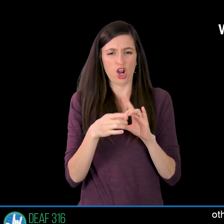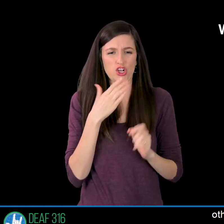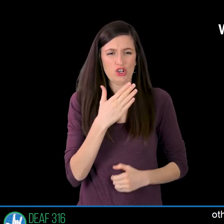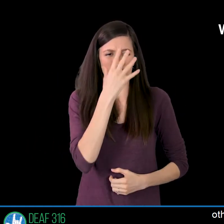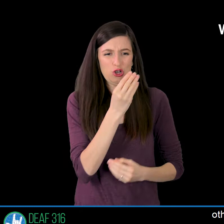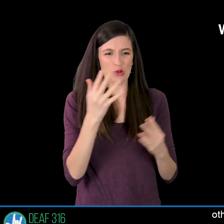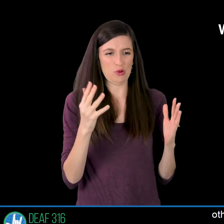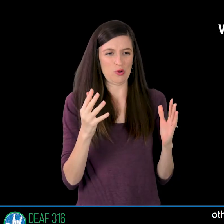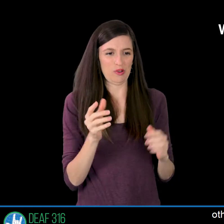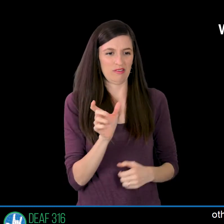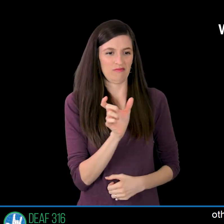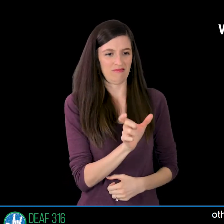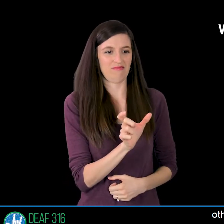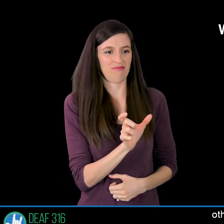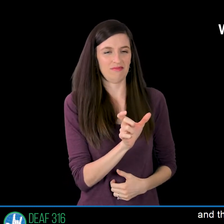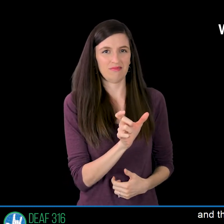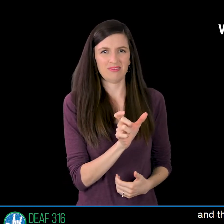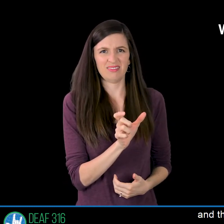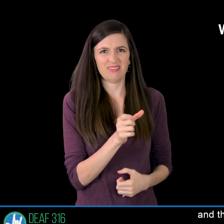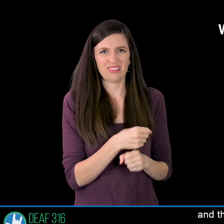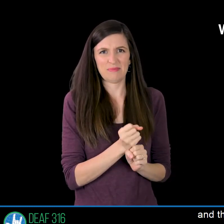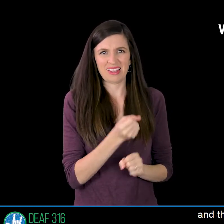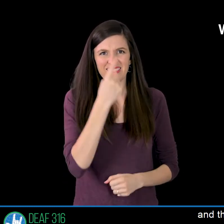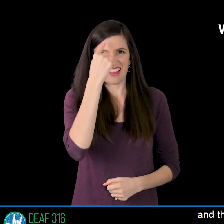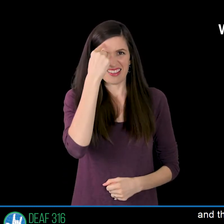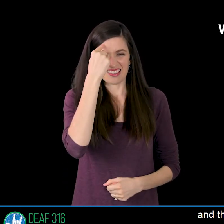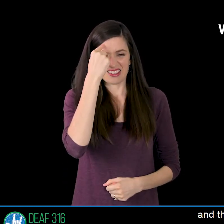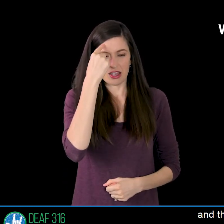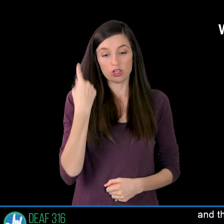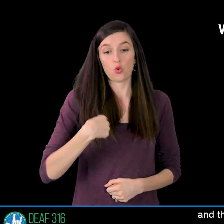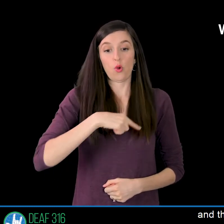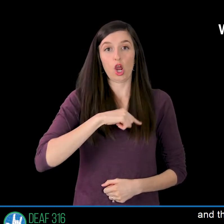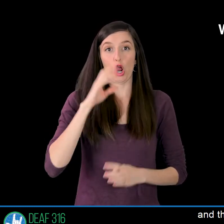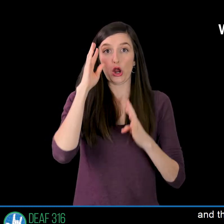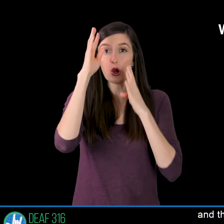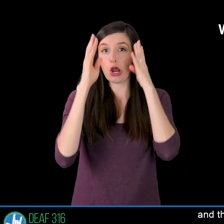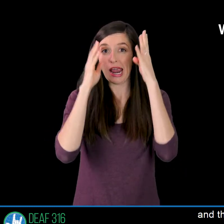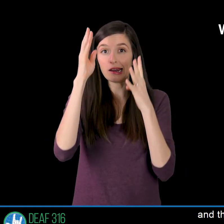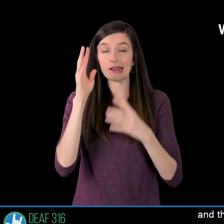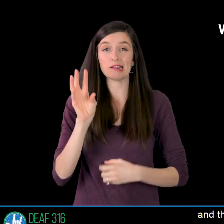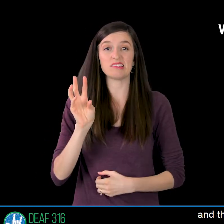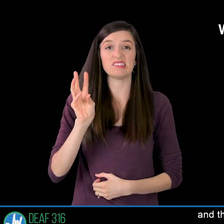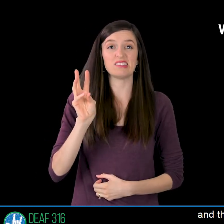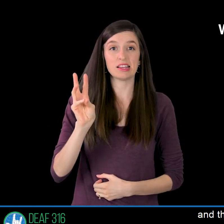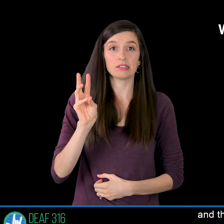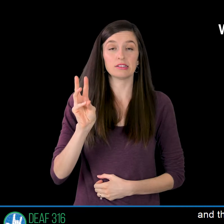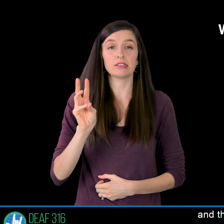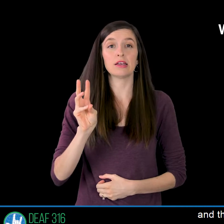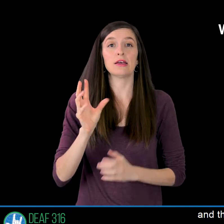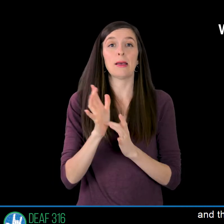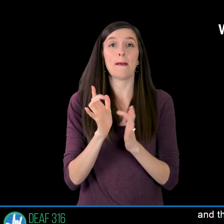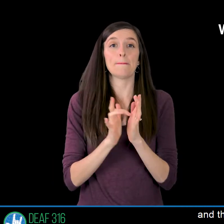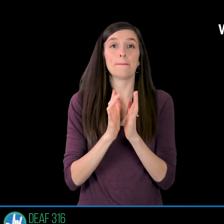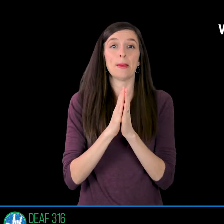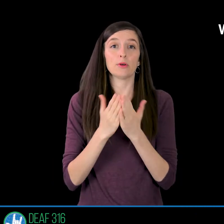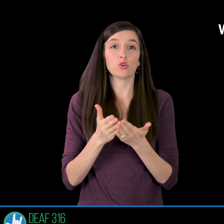the statement of good news won't be good news, and therefore we are developing 6